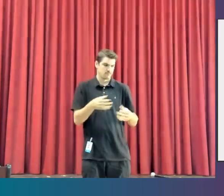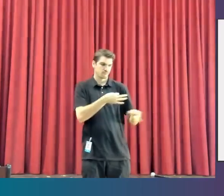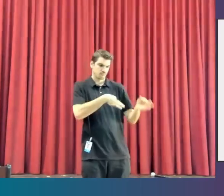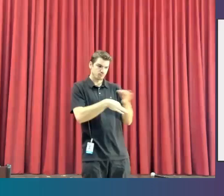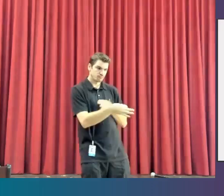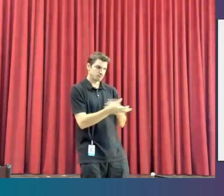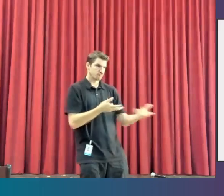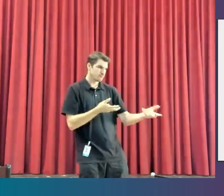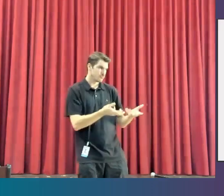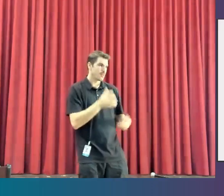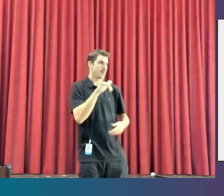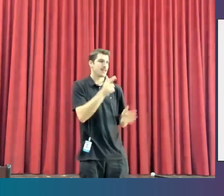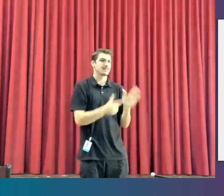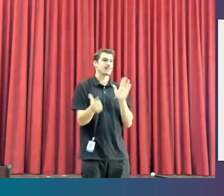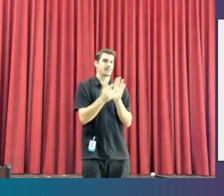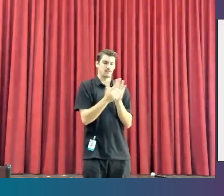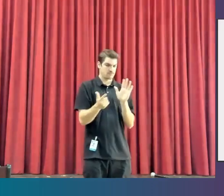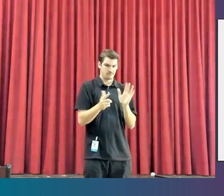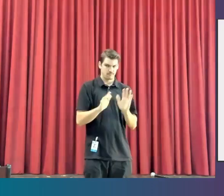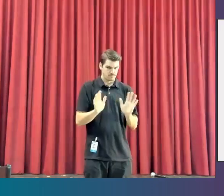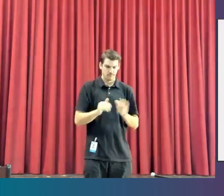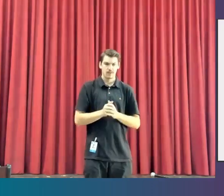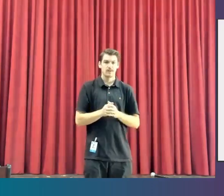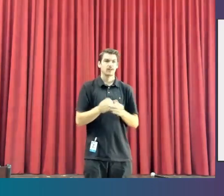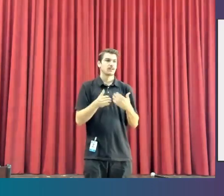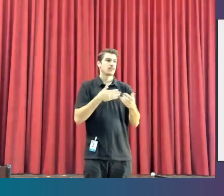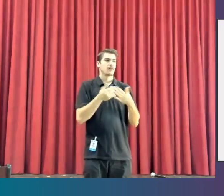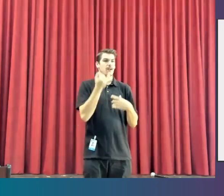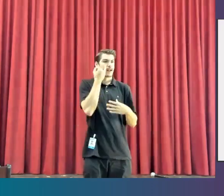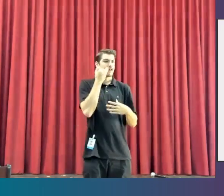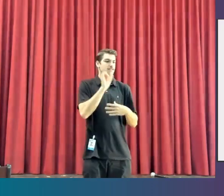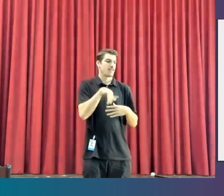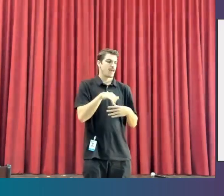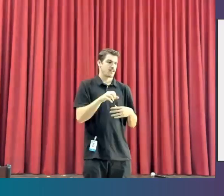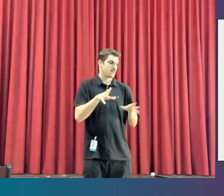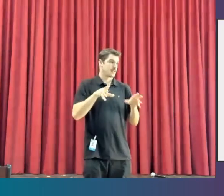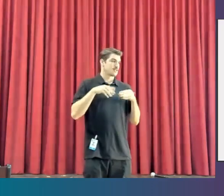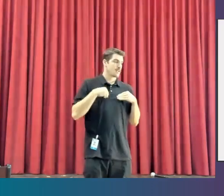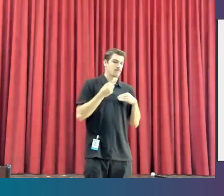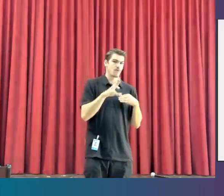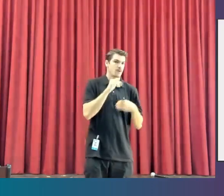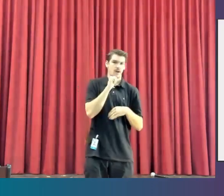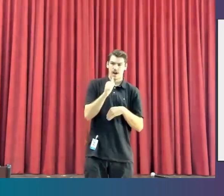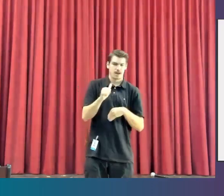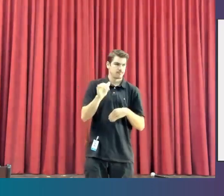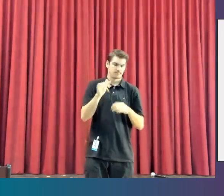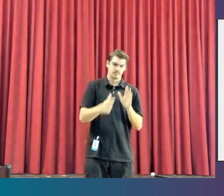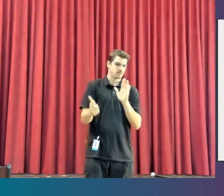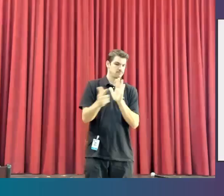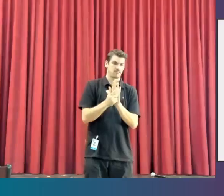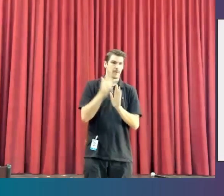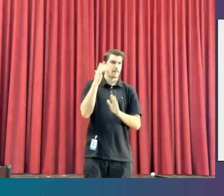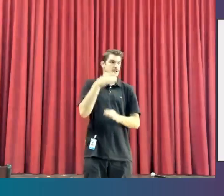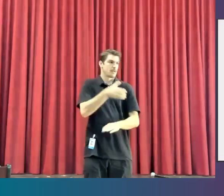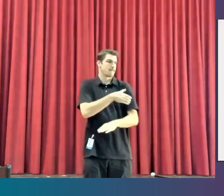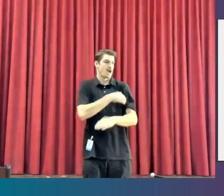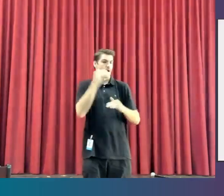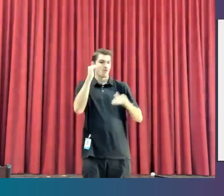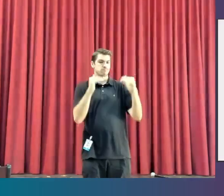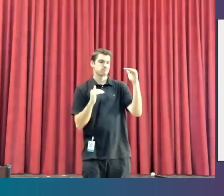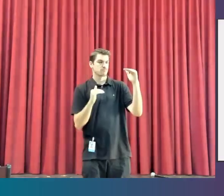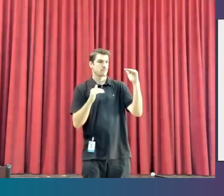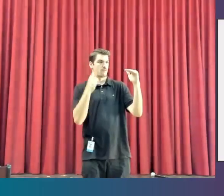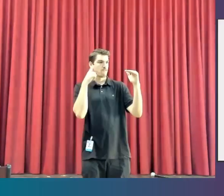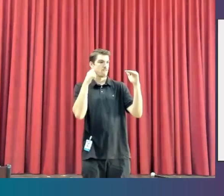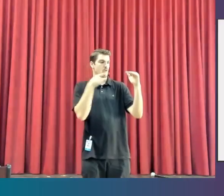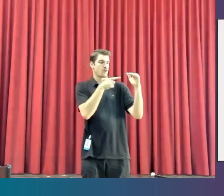that would be illegal even if the offer was accepted because of the difference in power between a housing